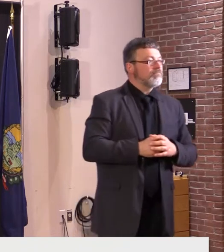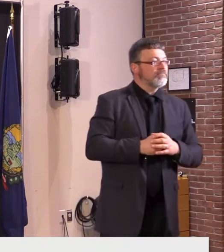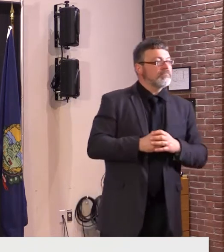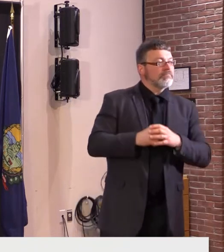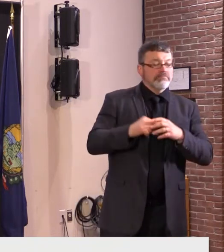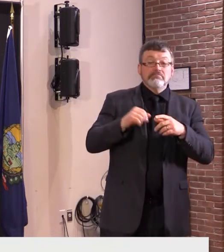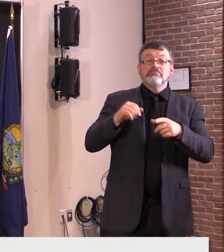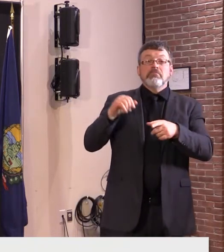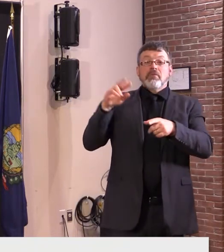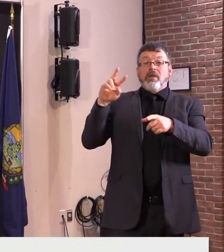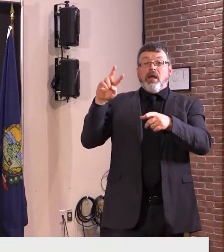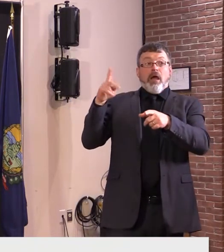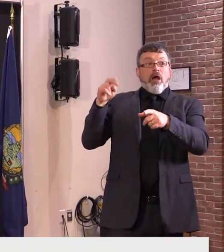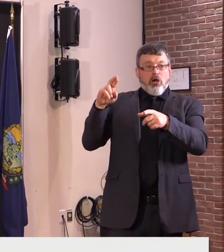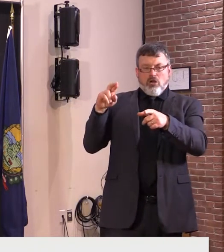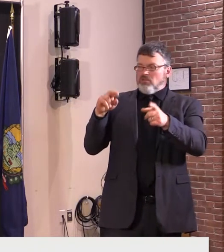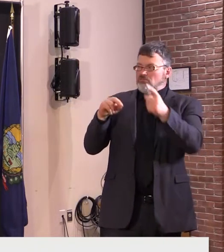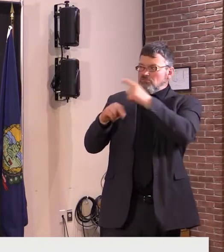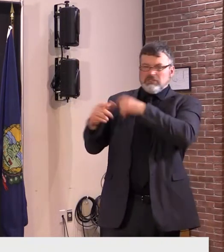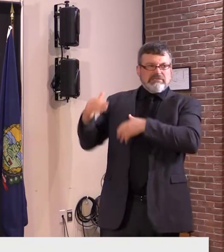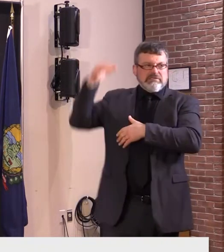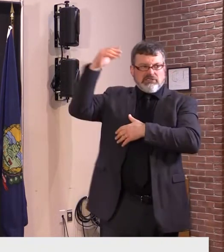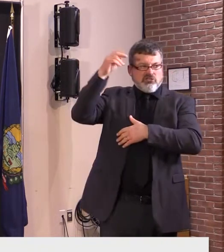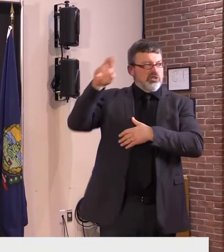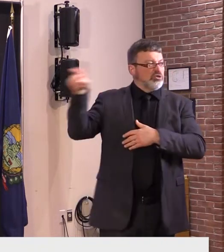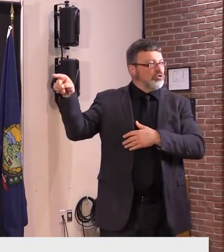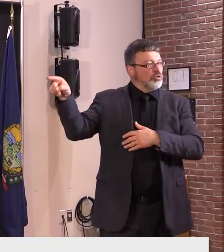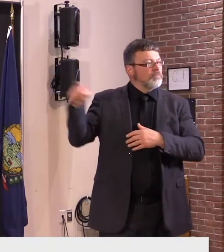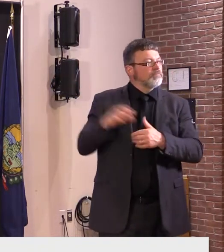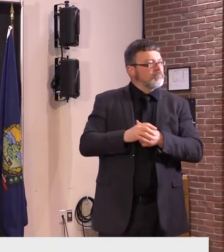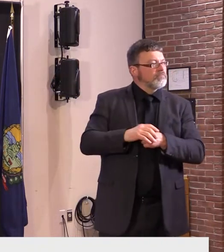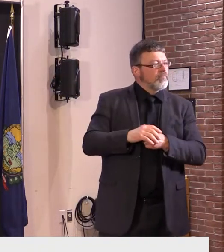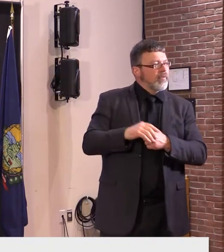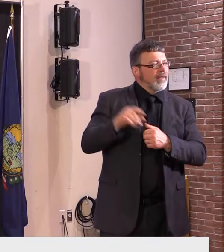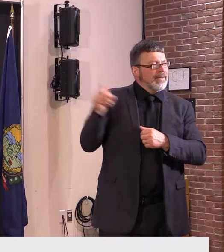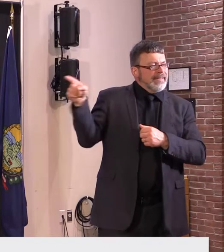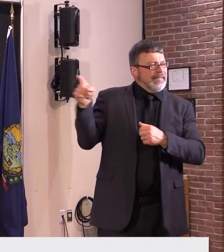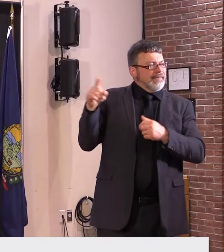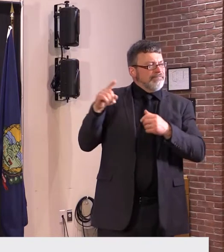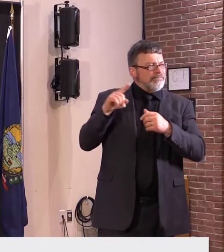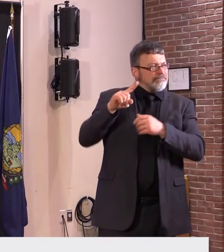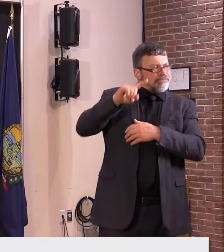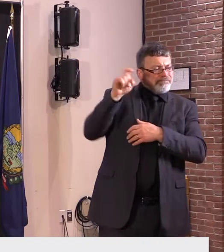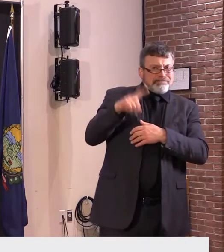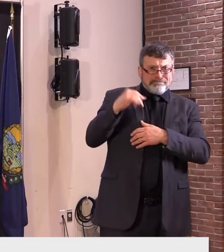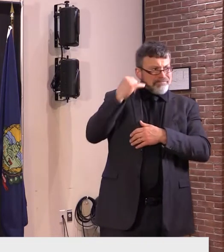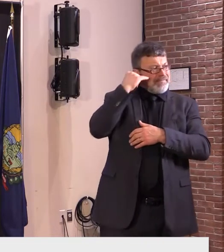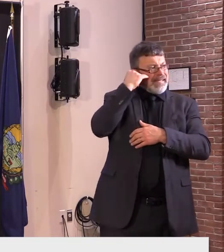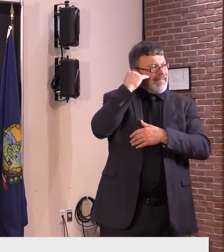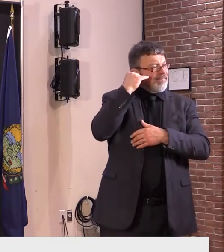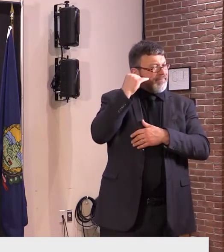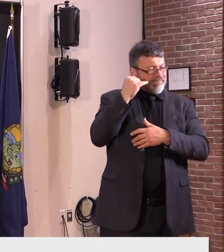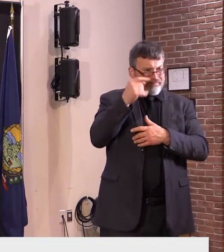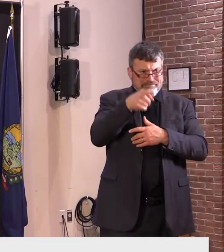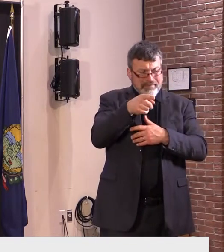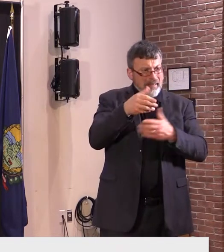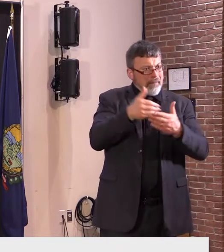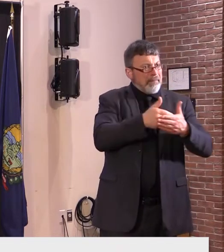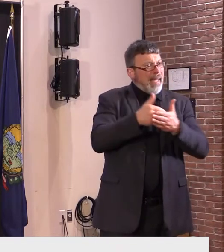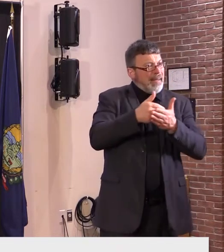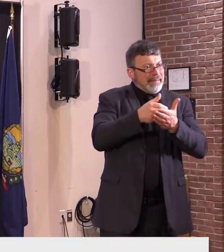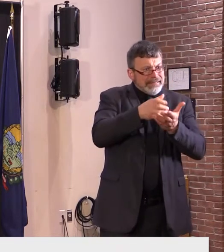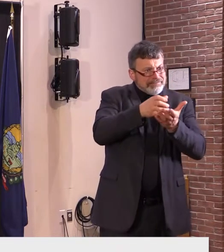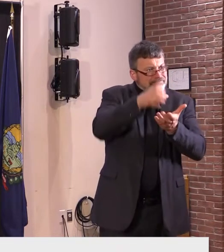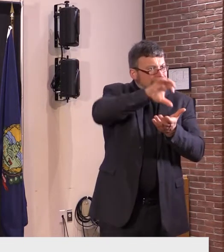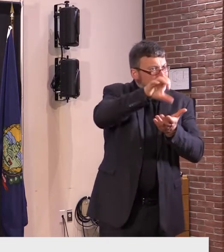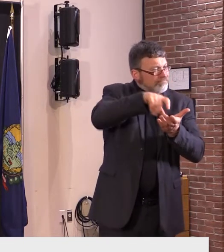series of steps parents should take should they be unable to find formula for their kids. And